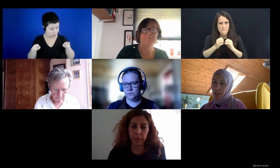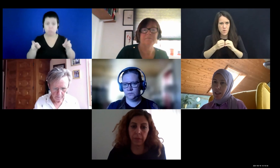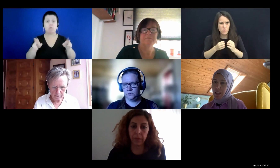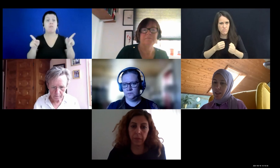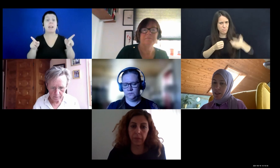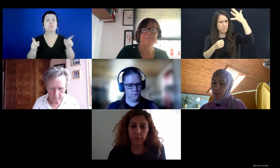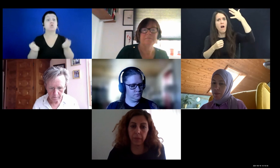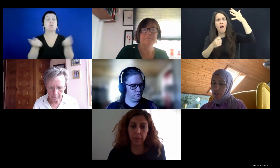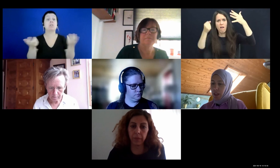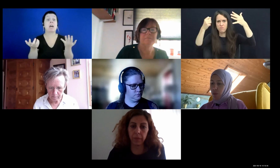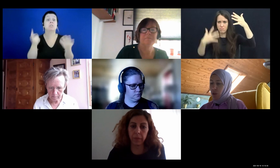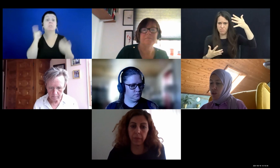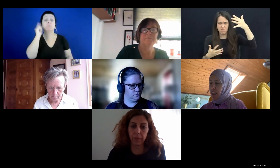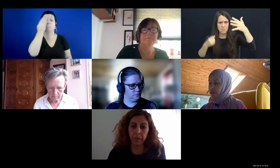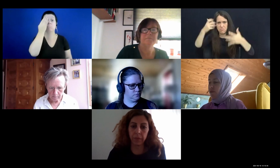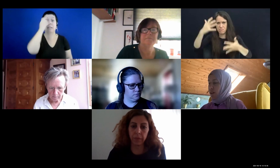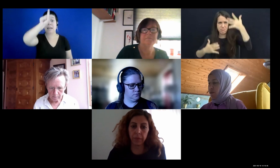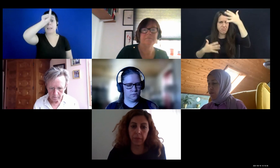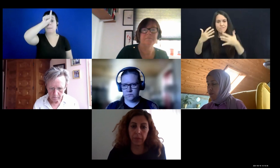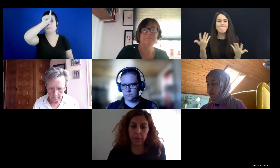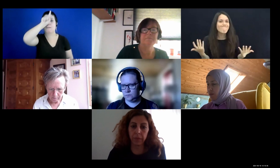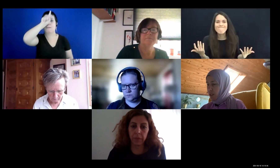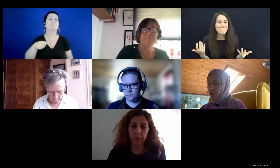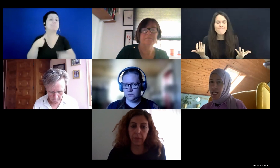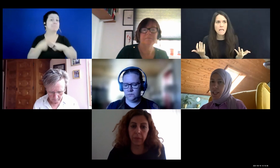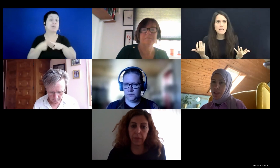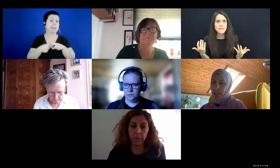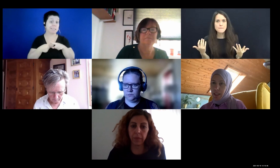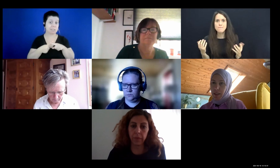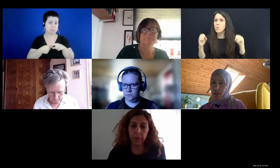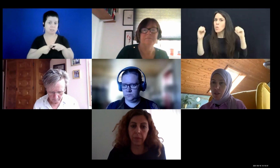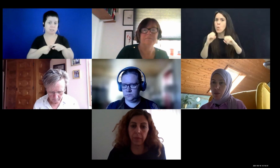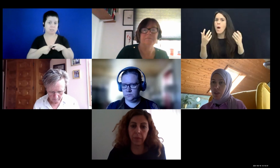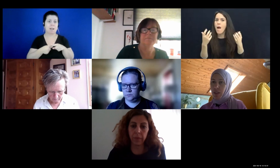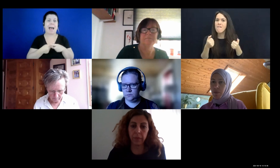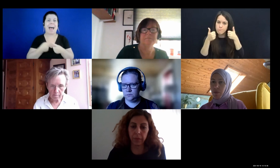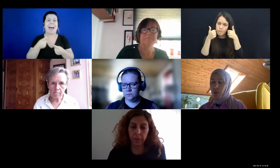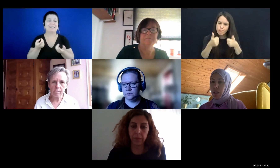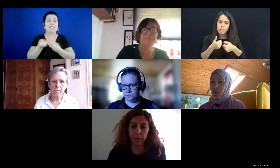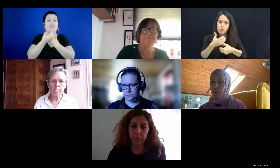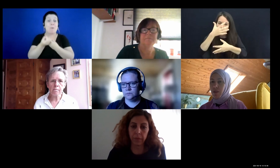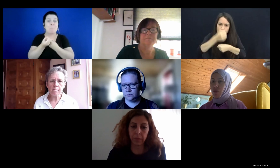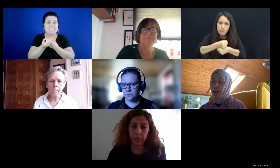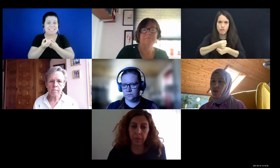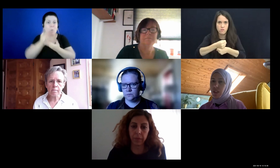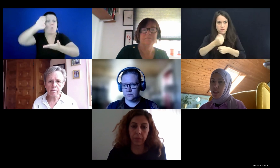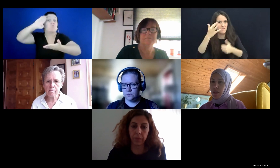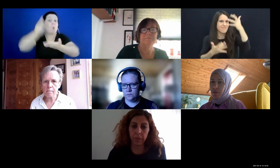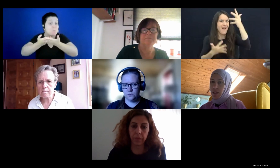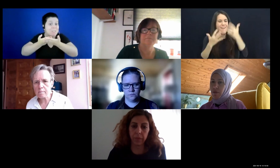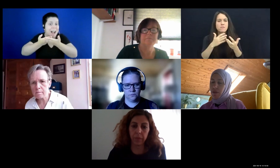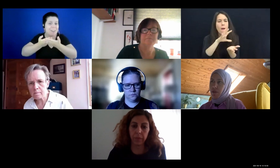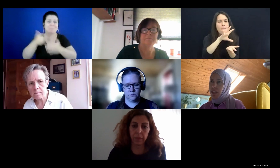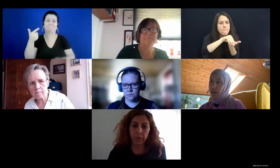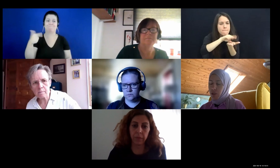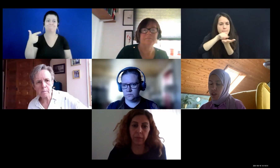that we don't have reliable data. So we try to